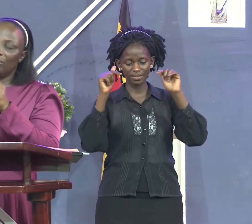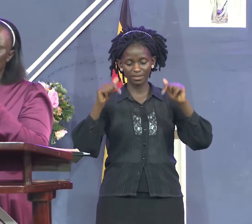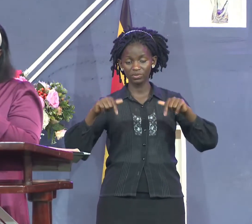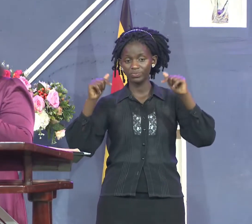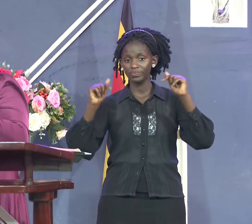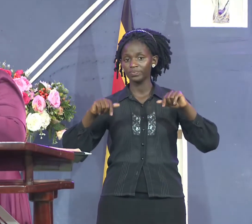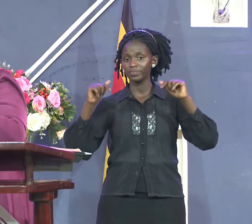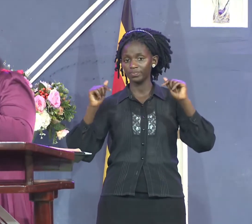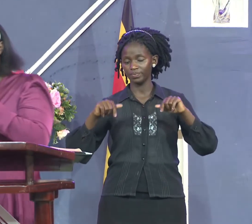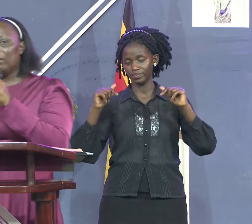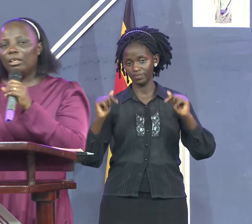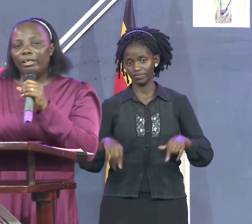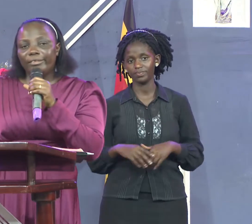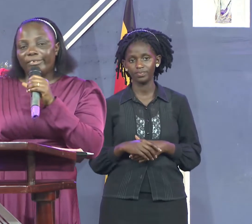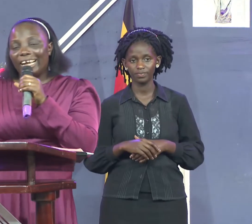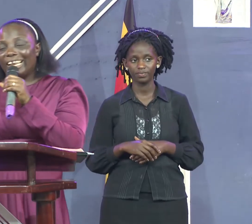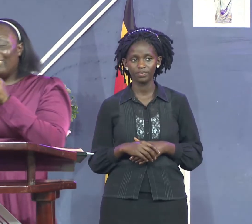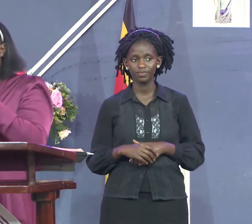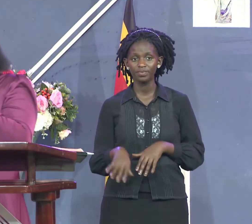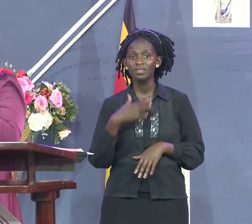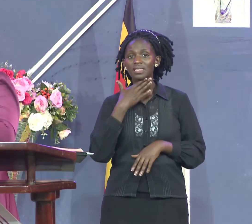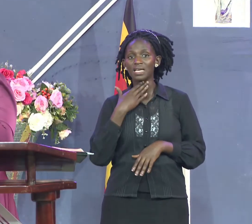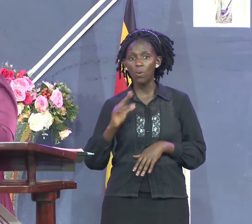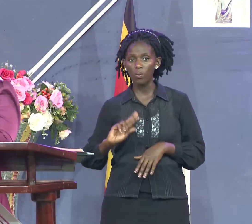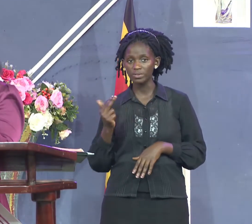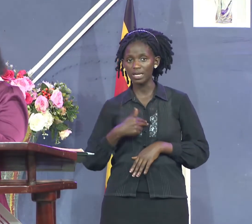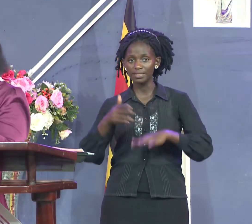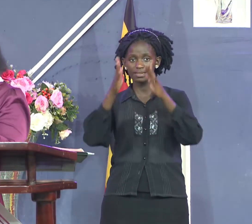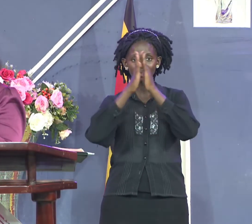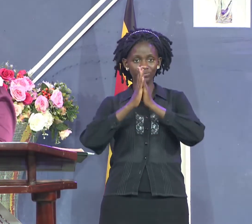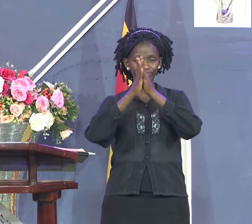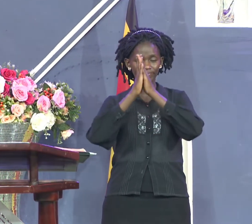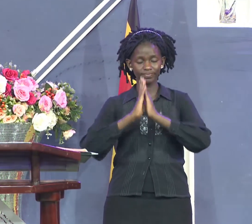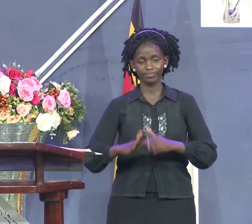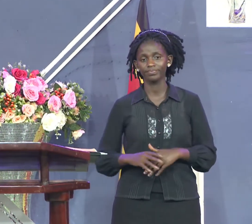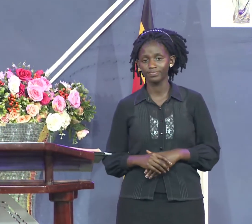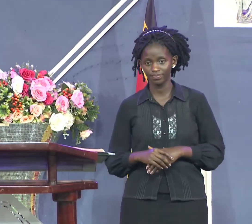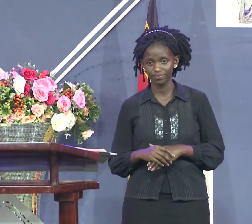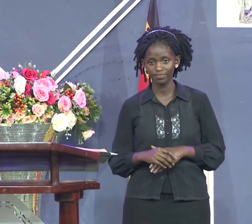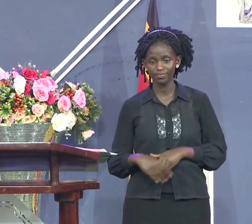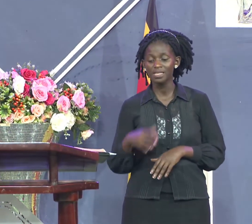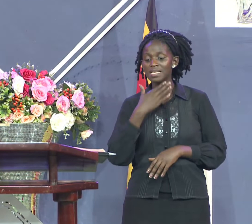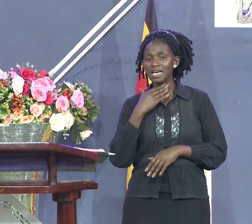This day I would want us to plead. I want us to pray.